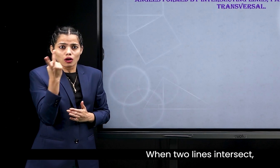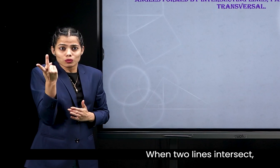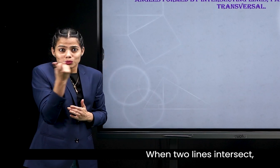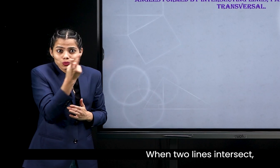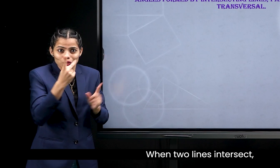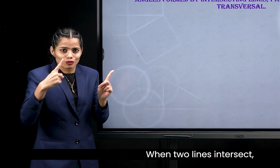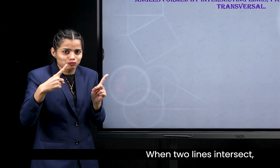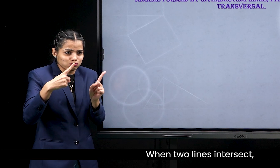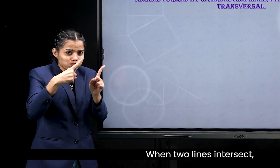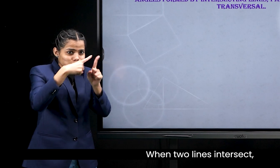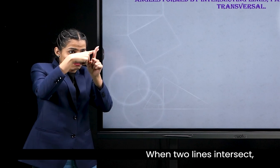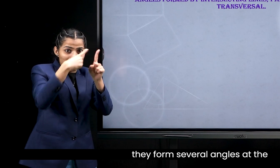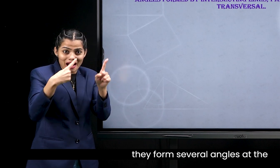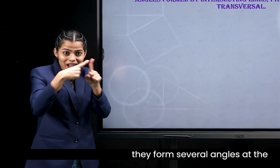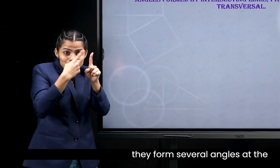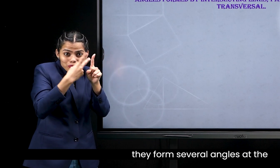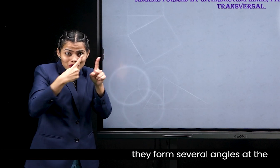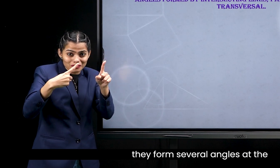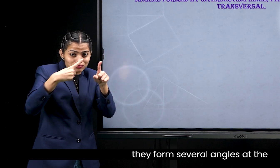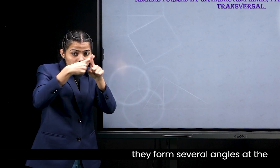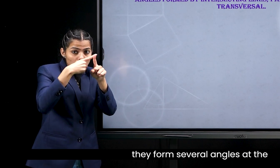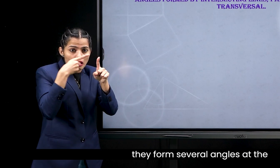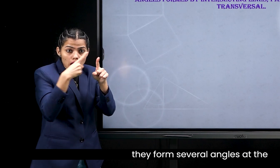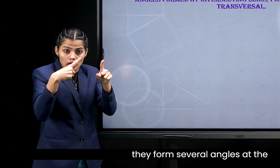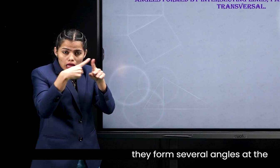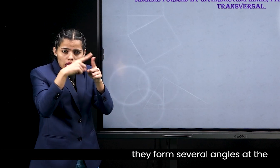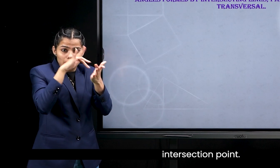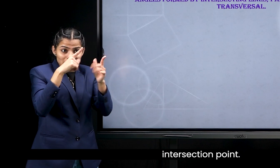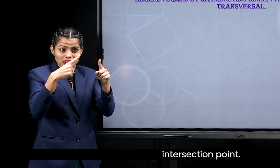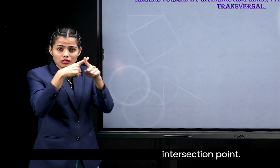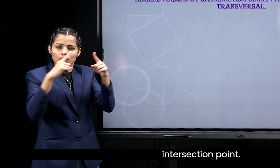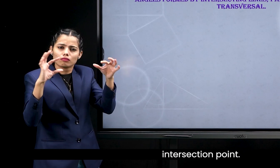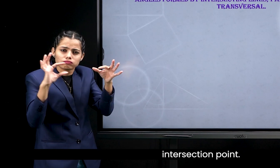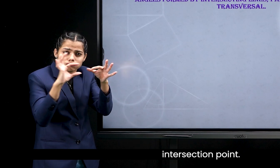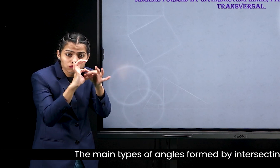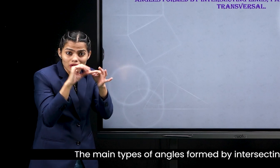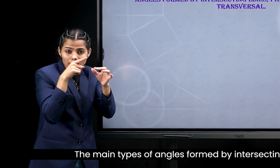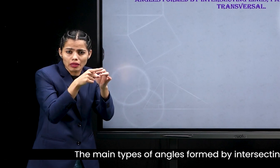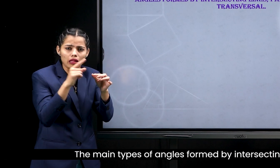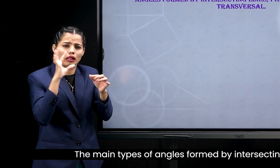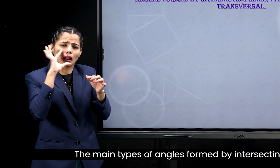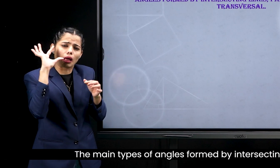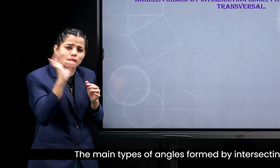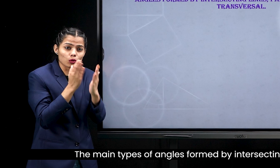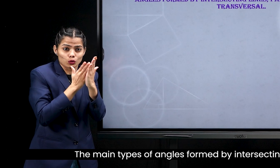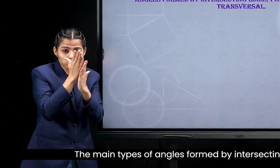When two lines intersect, they form several angles at the intersection point. The main types of angles formed